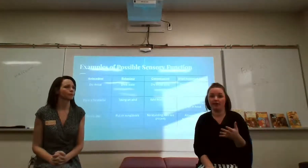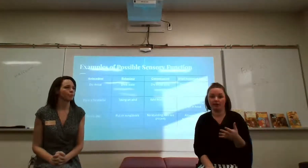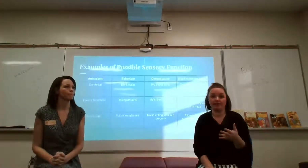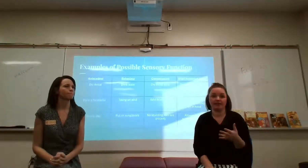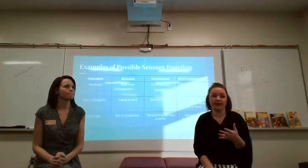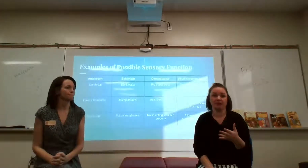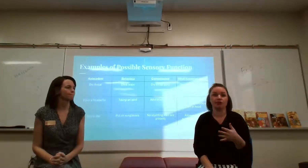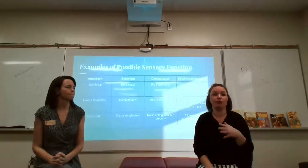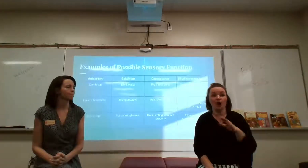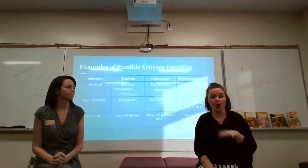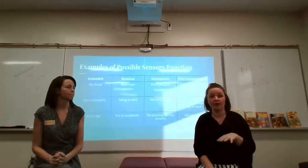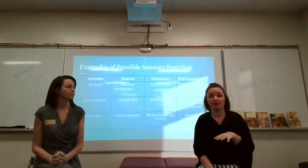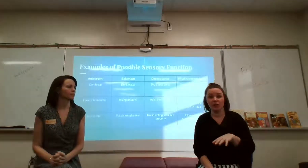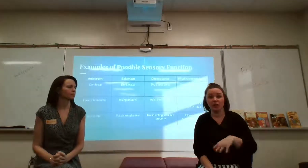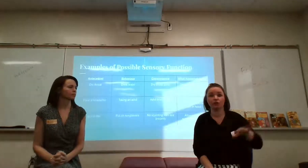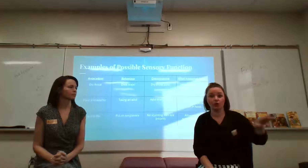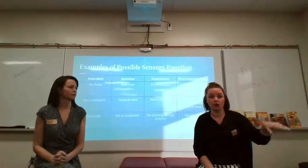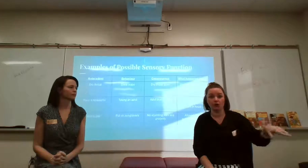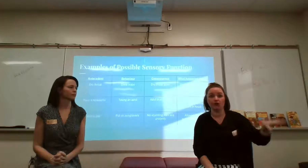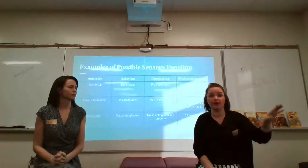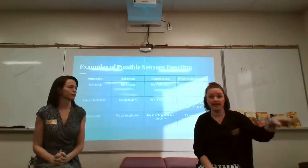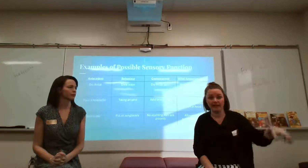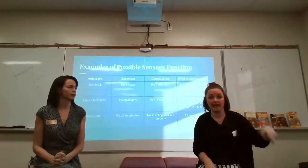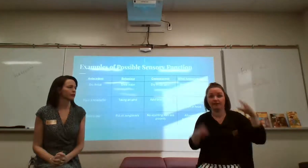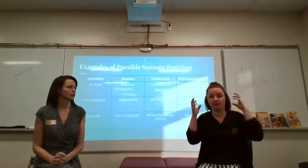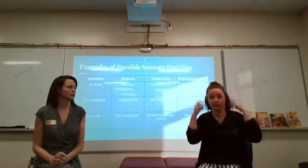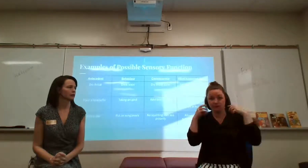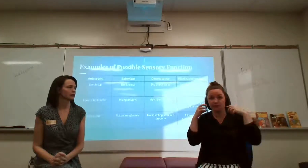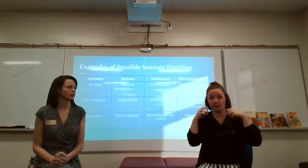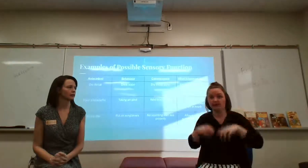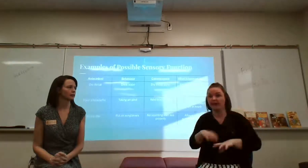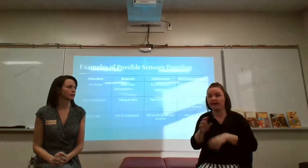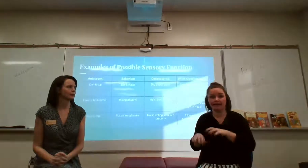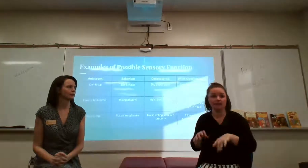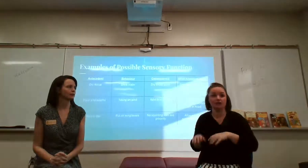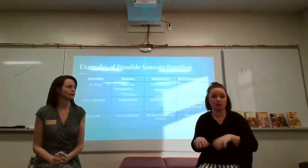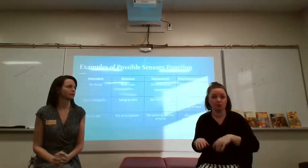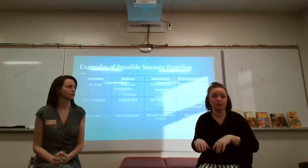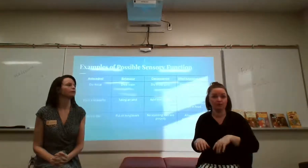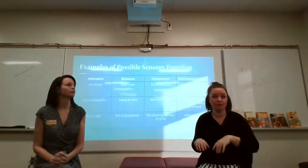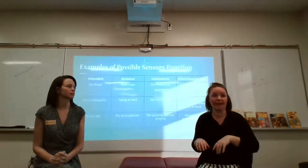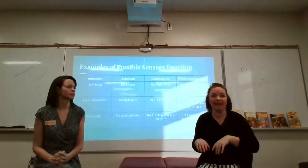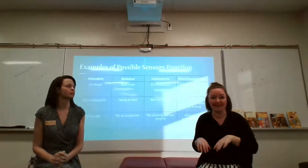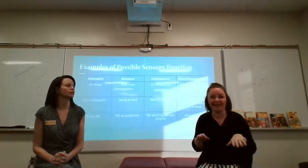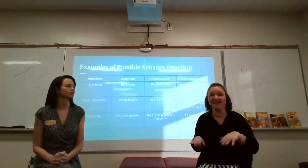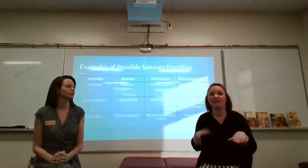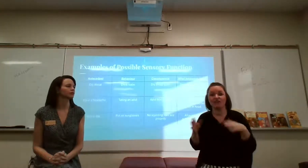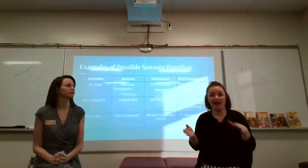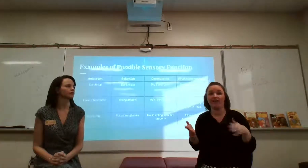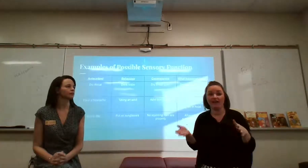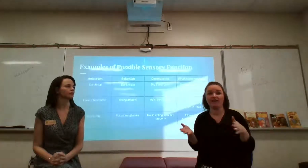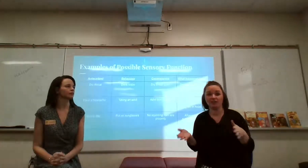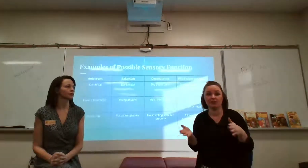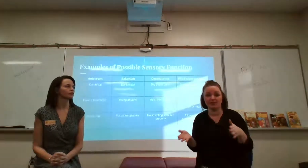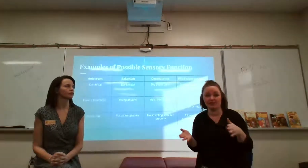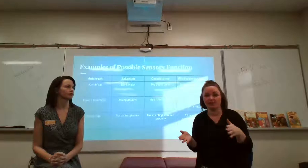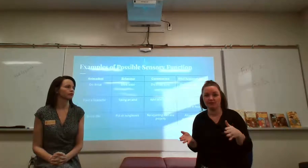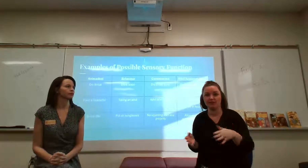boys in the classroom on his own goes over, gets the headphones, puts them on it, and he continues to work. Right? So that would actually be a sensory function.